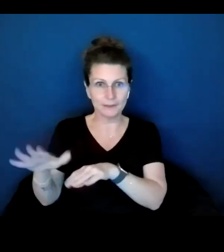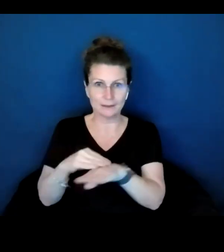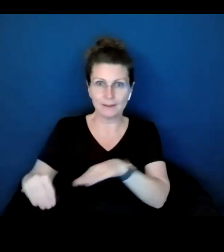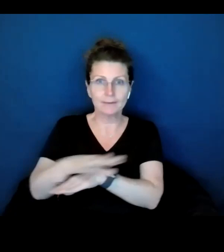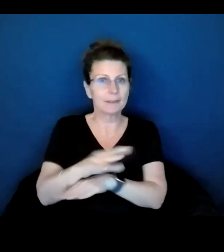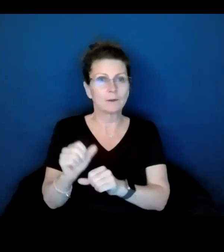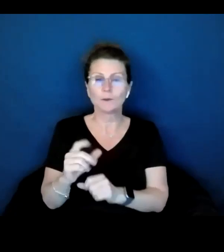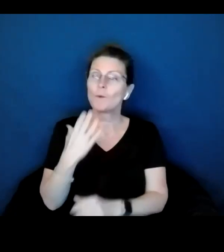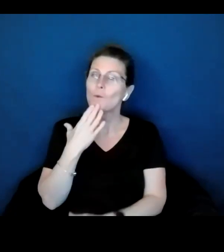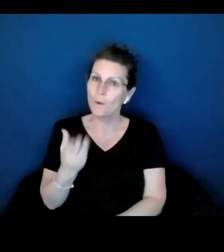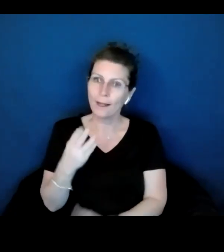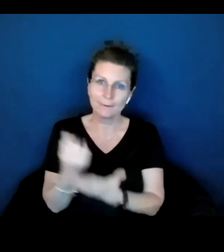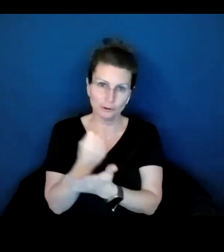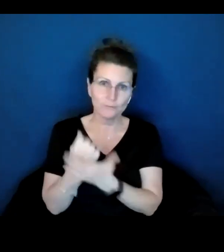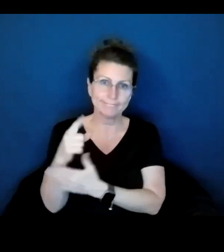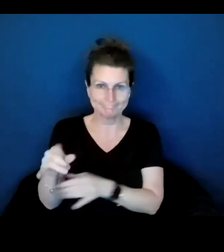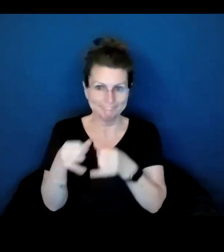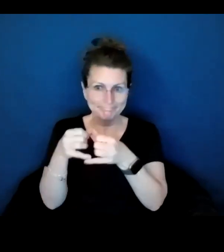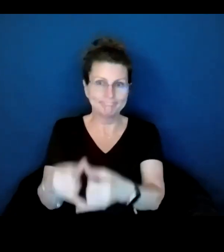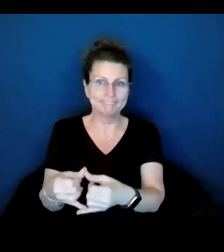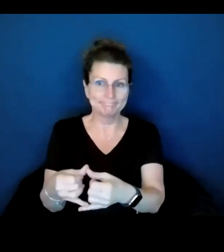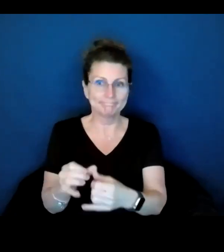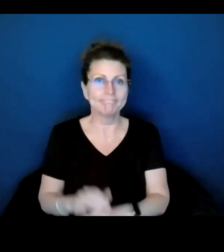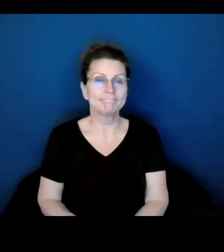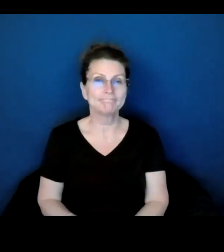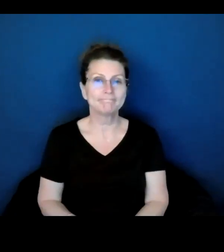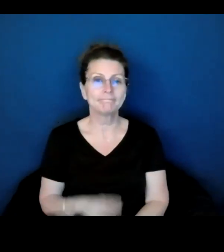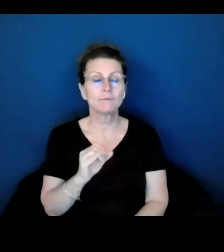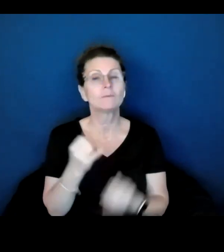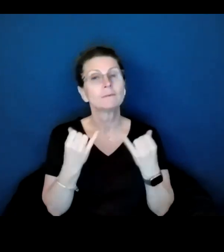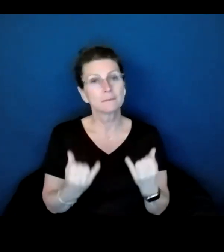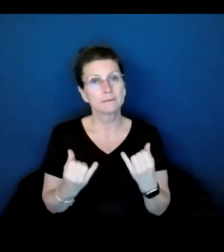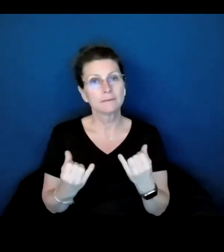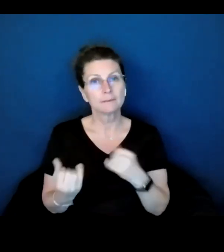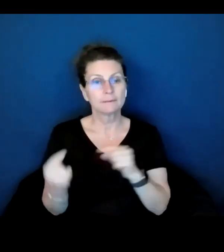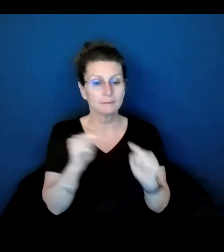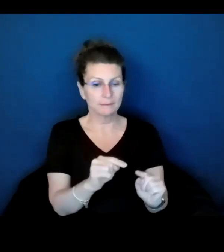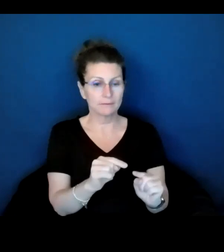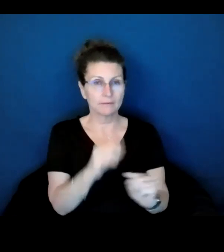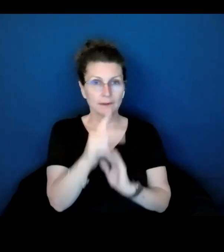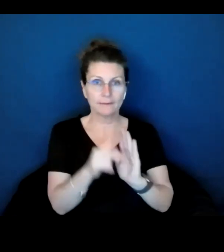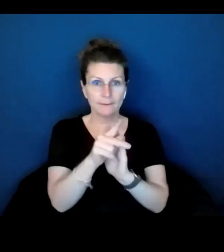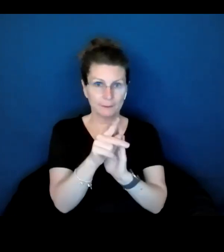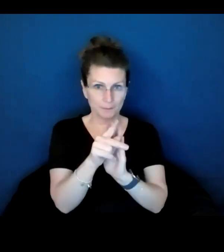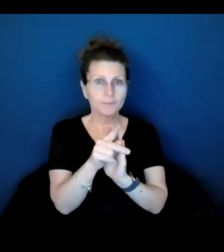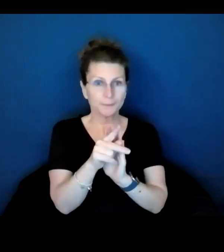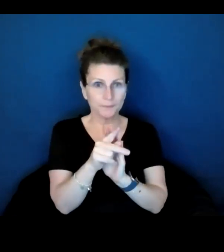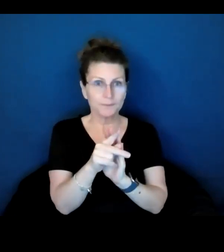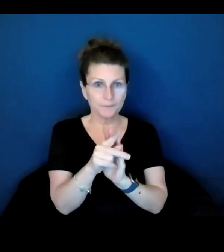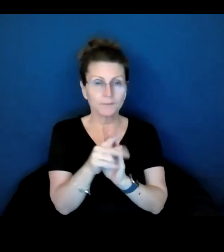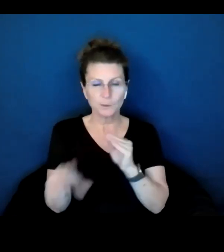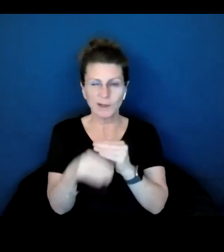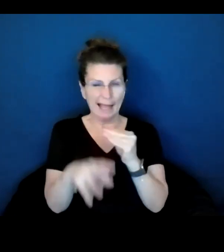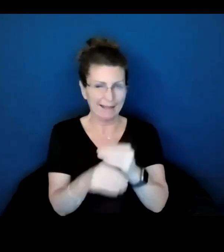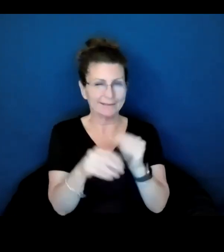so well-deserving of this award. So now we're going to turn into the video portions. We are going to be interspersing